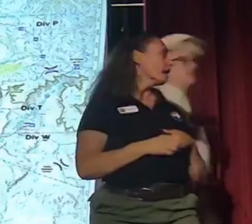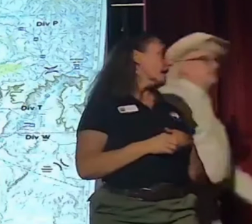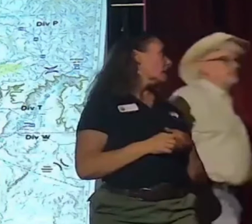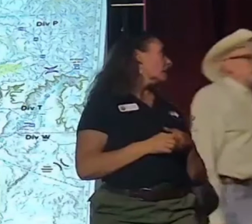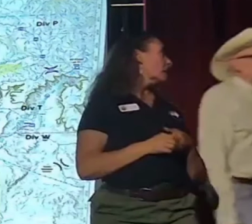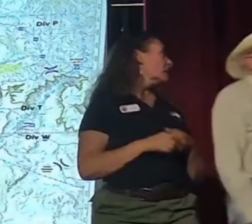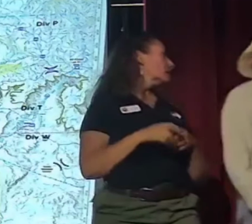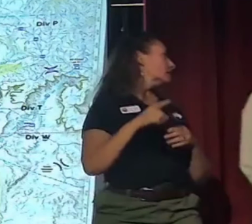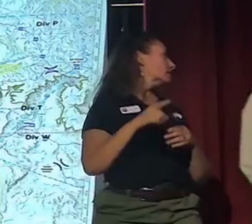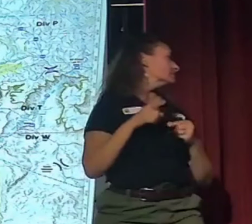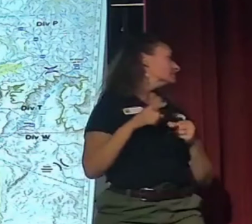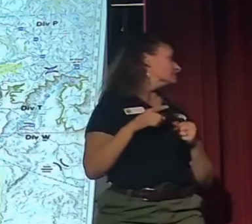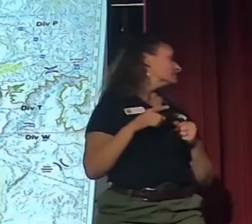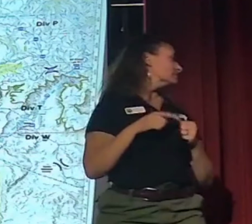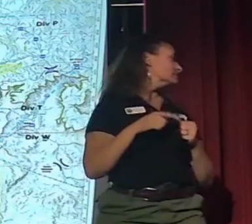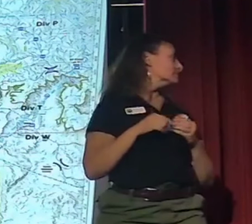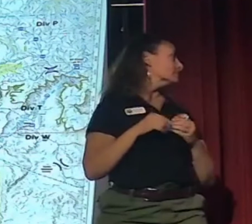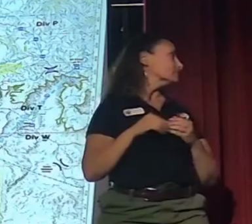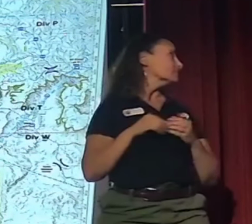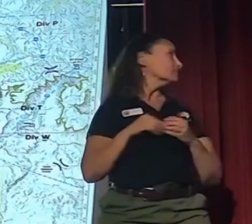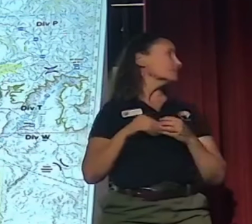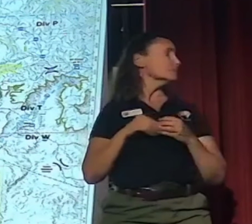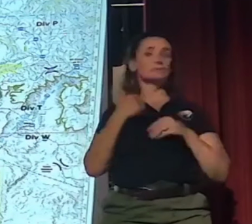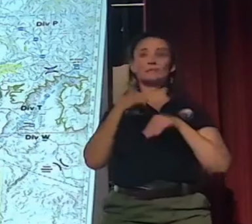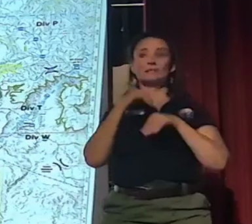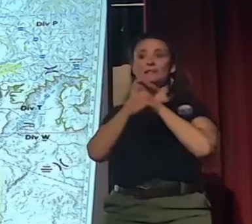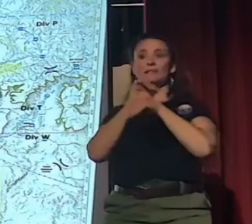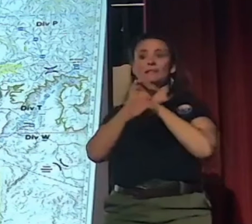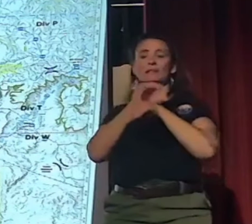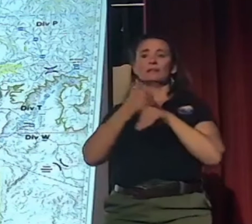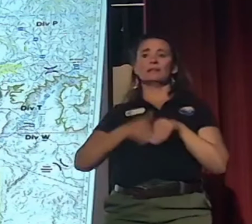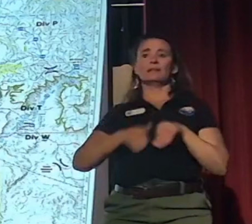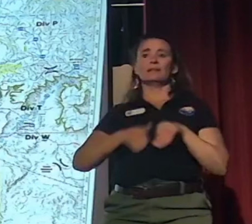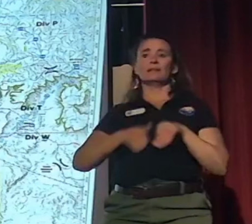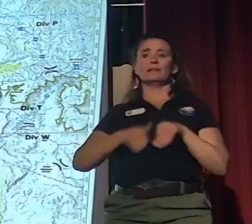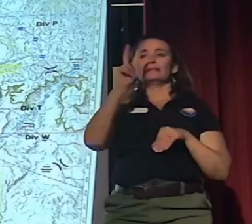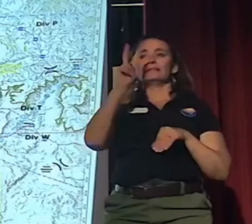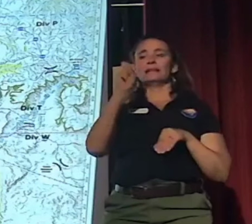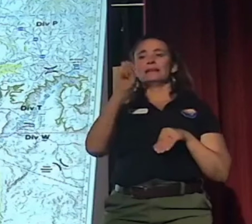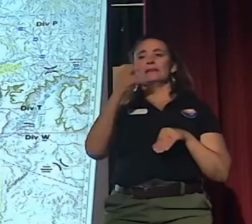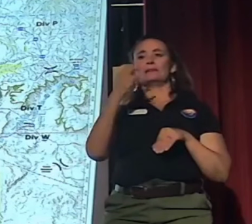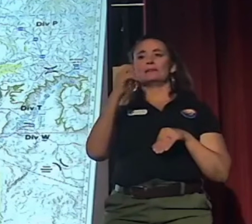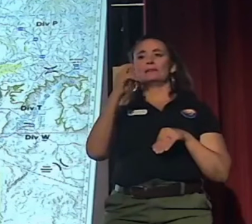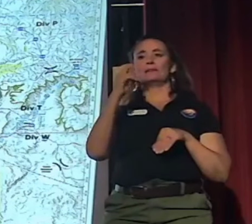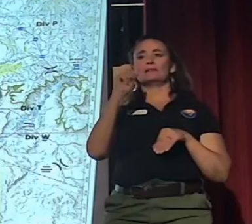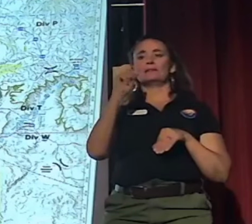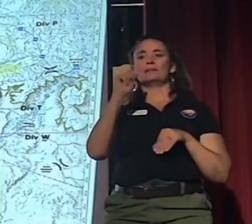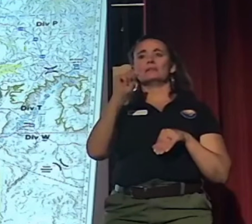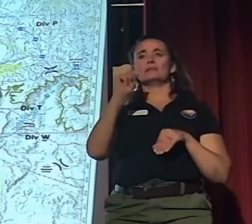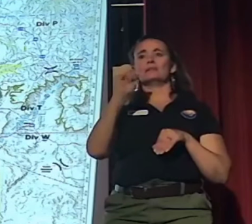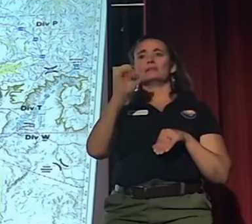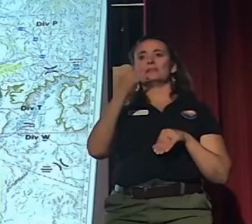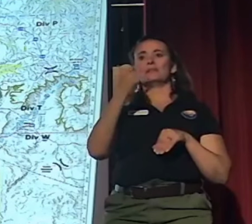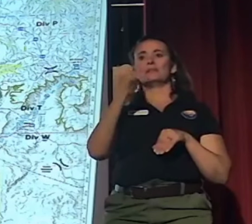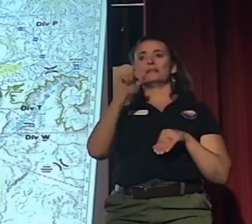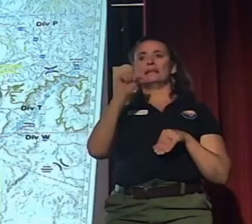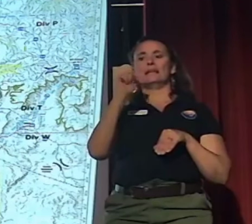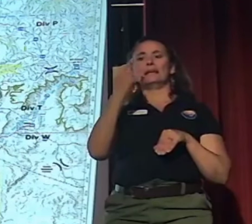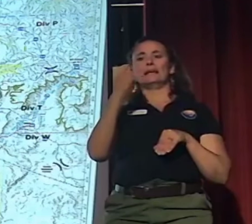oh, absolutely. Good evening. I'm Steve Christensen, your Gila County District 1